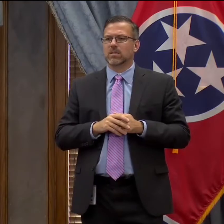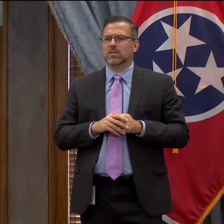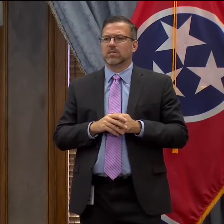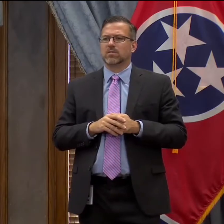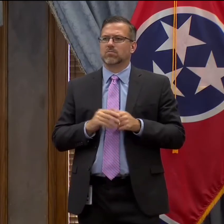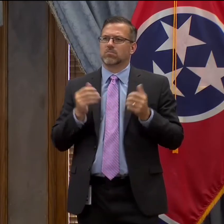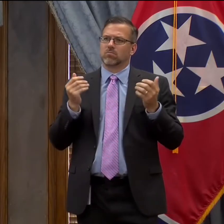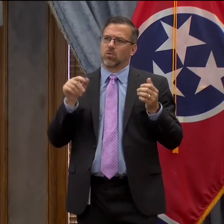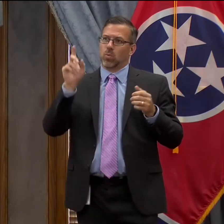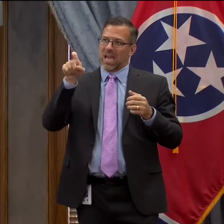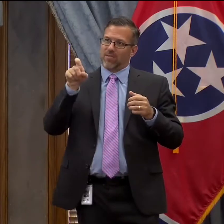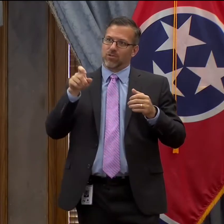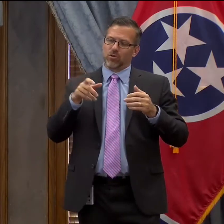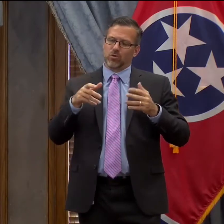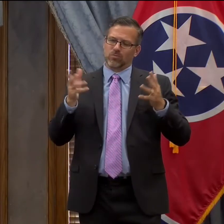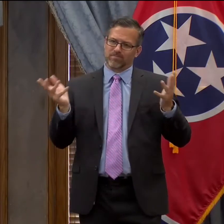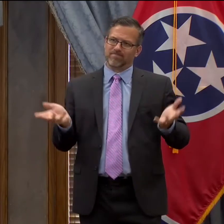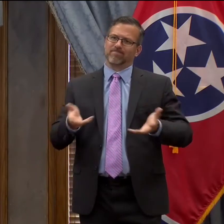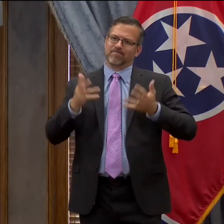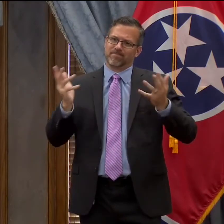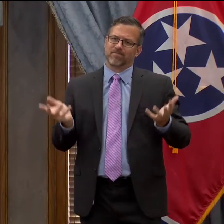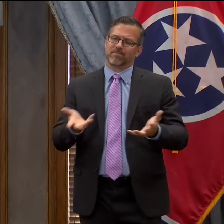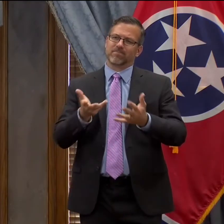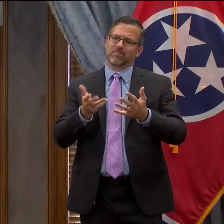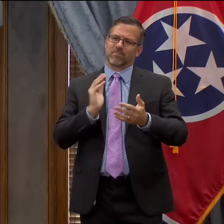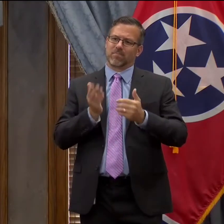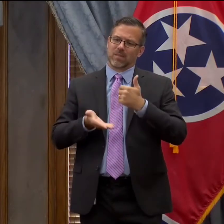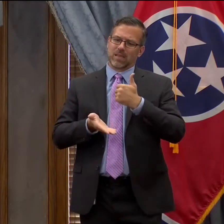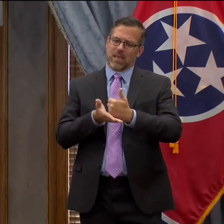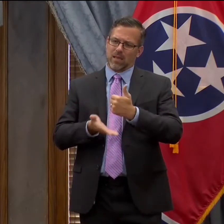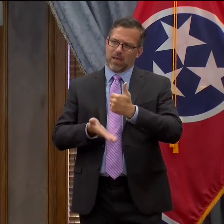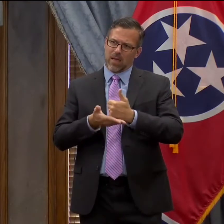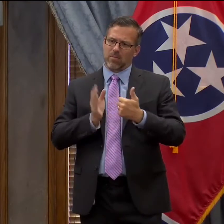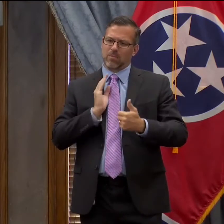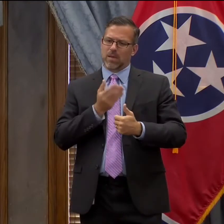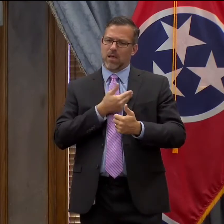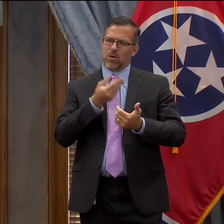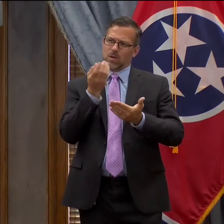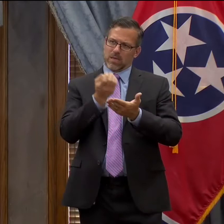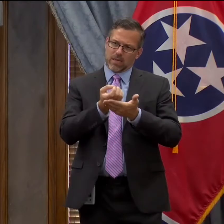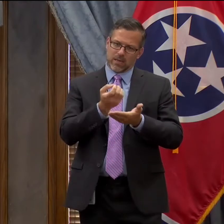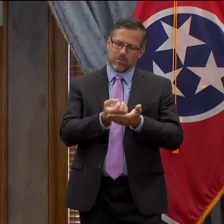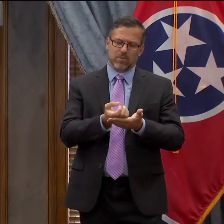stimulate our economy and inject dollars into those businesses that were hurt